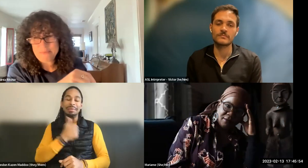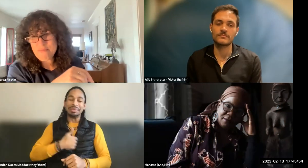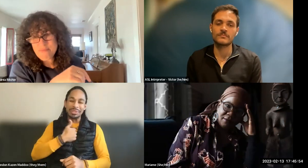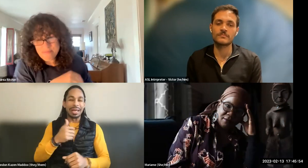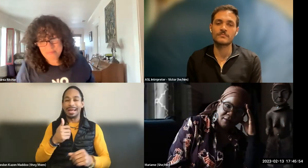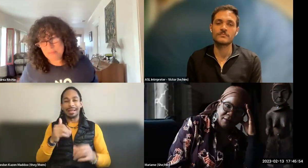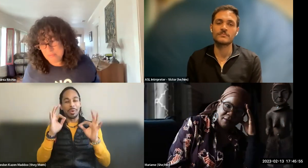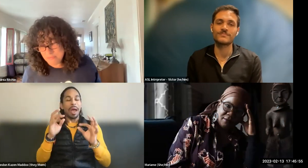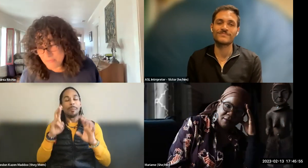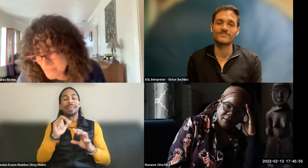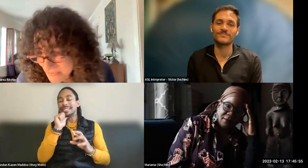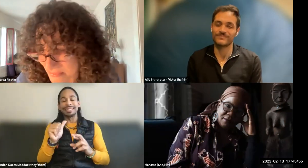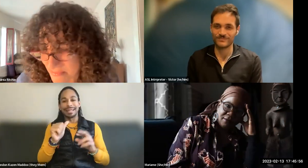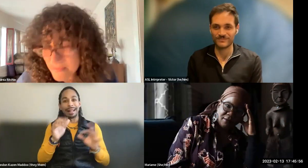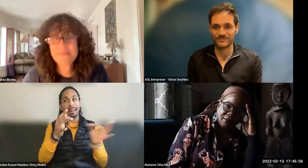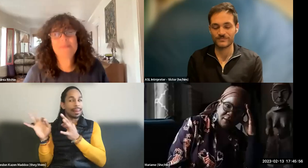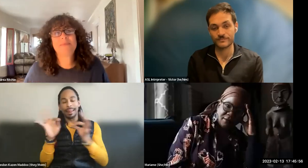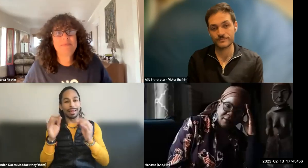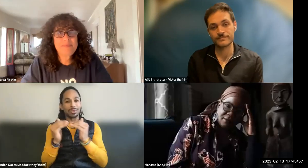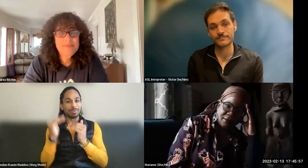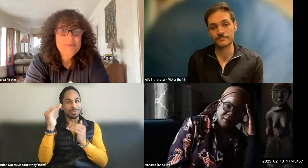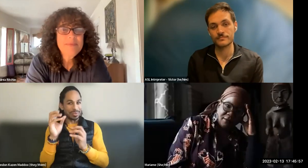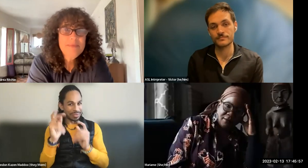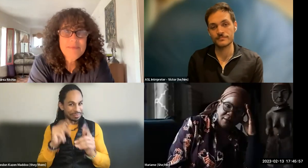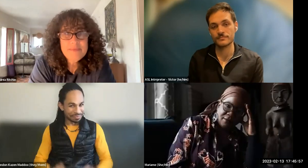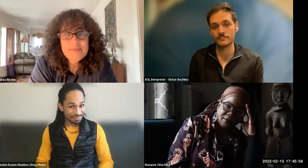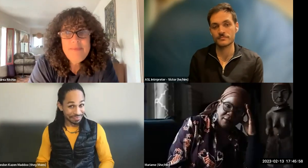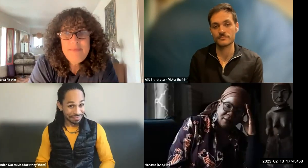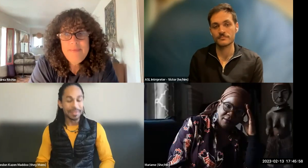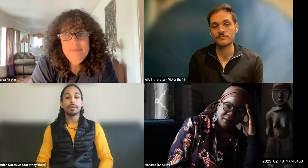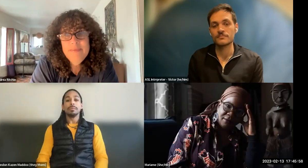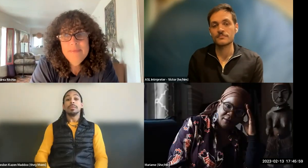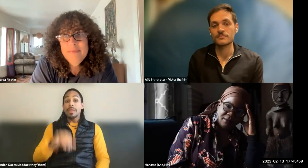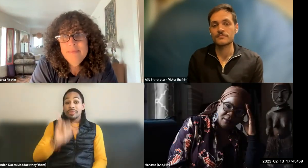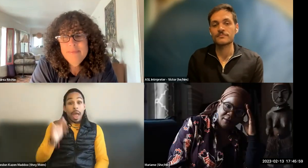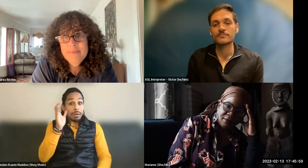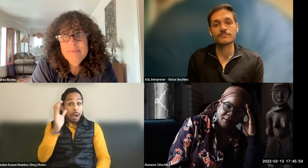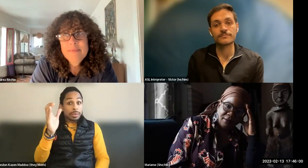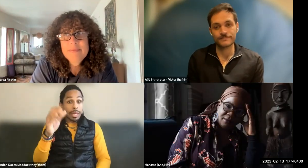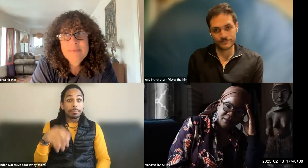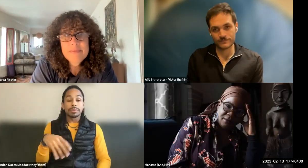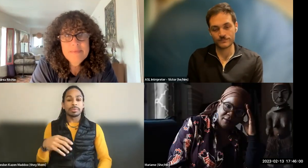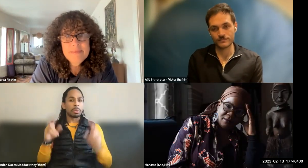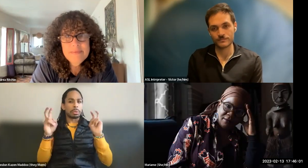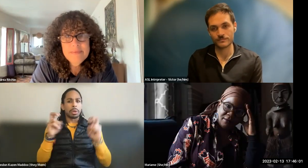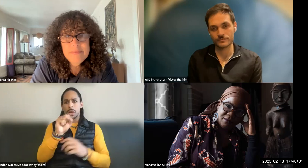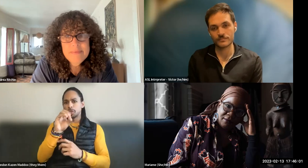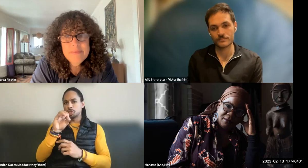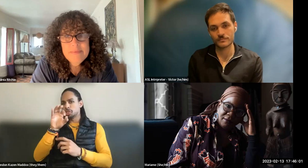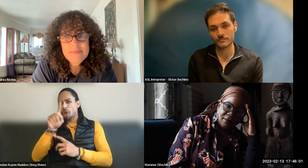distracting. So the concept of soft policing was initially